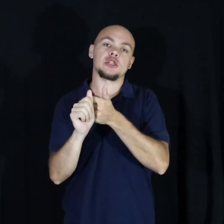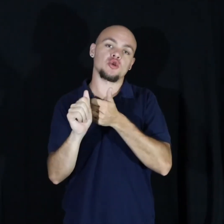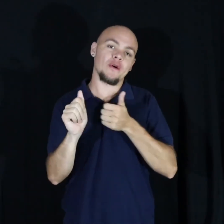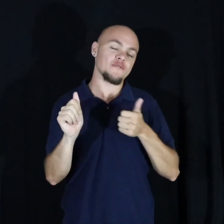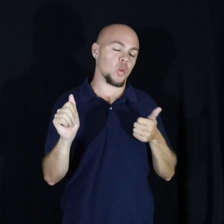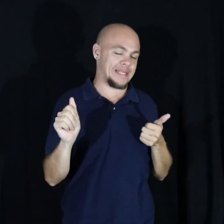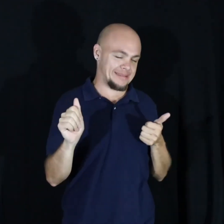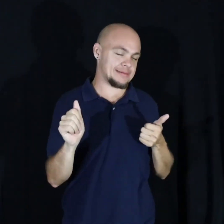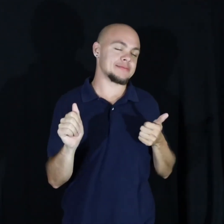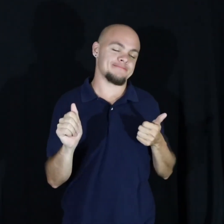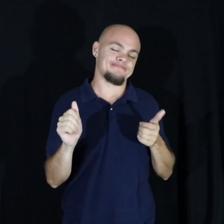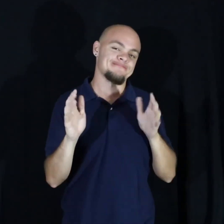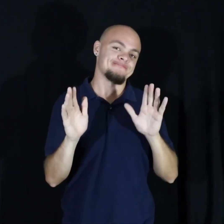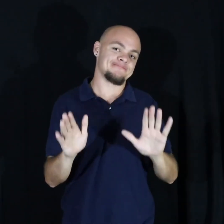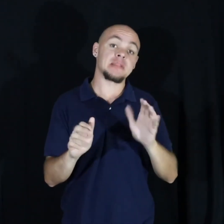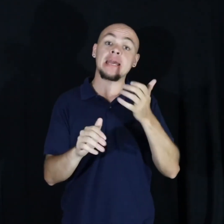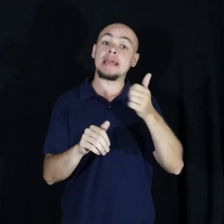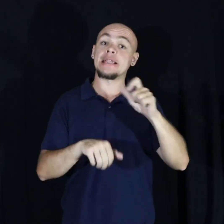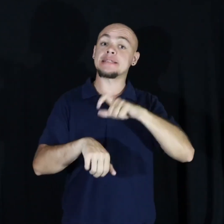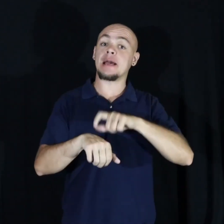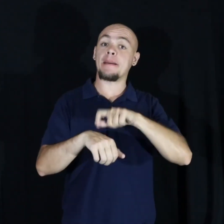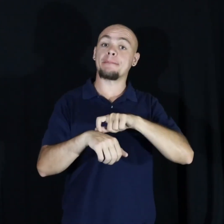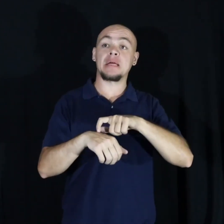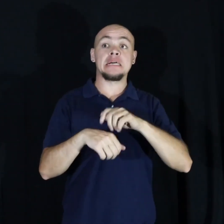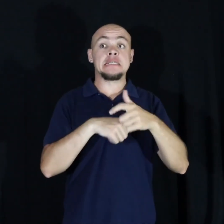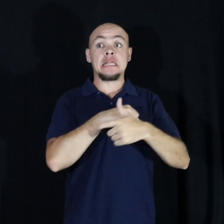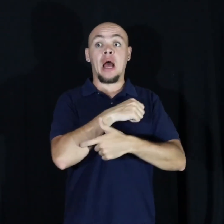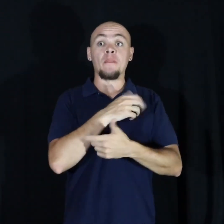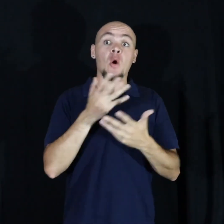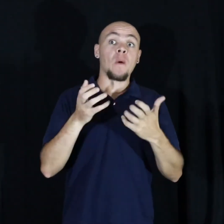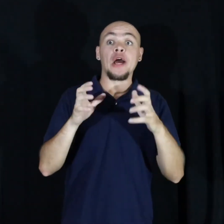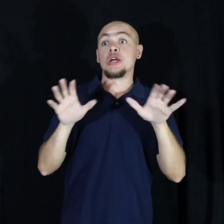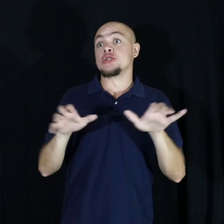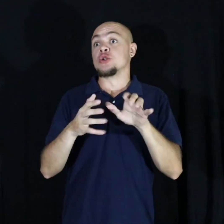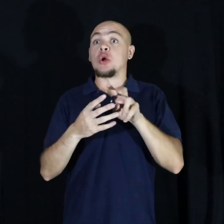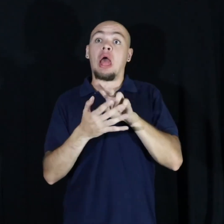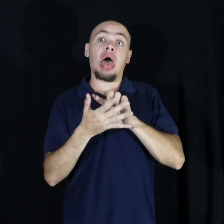avoid. So whenever you're faced with a tempting urge to multitask,